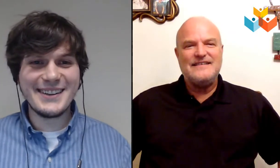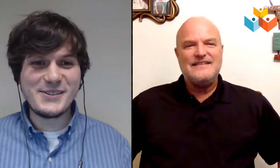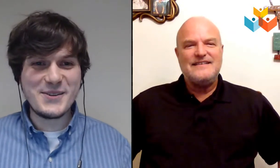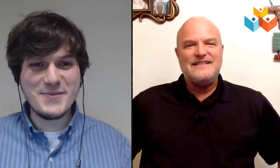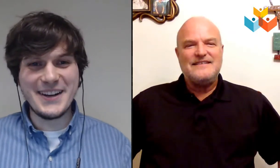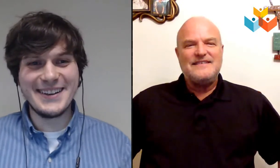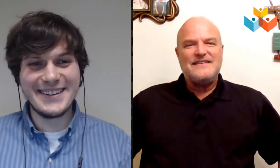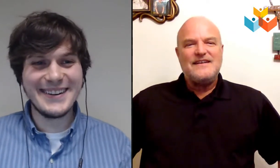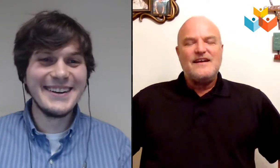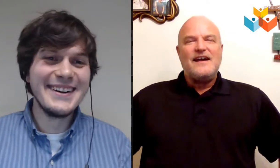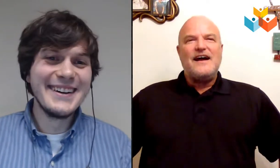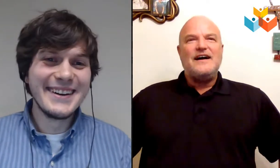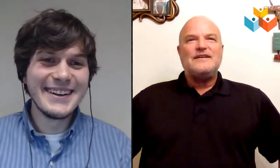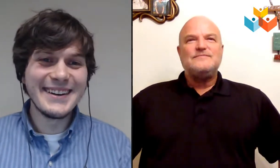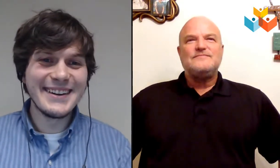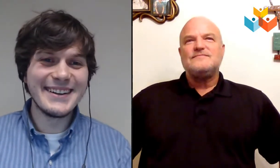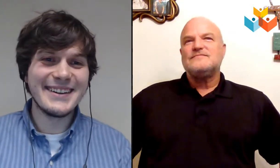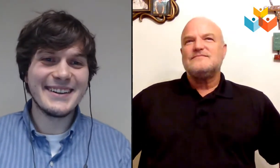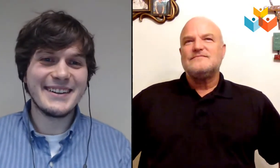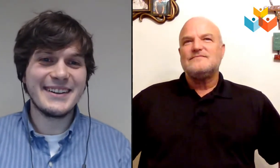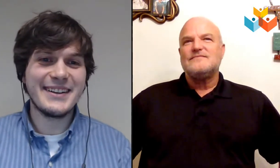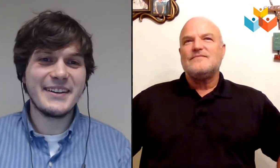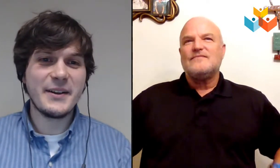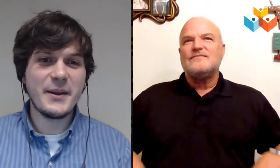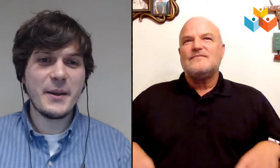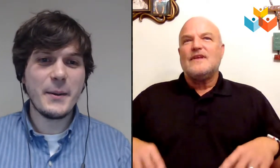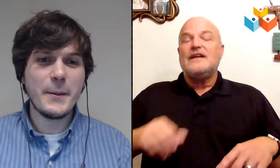students using them?